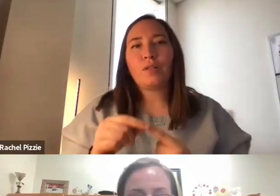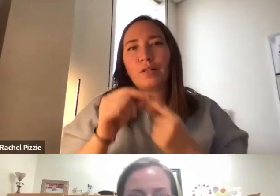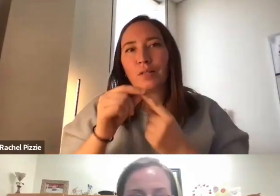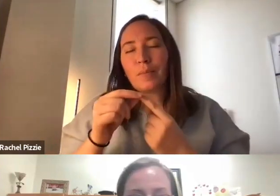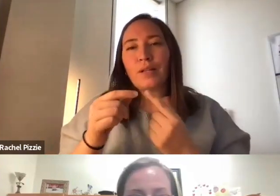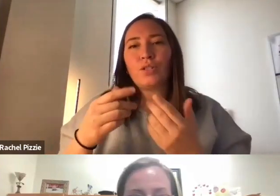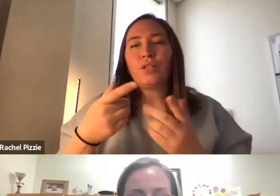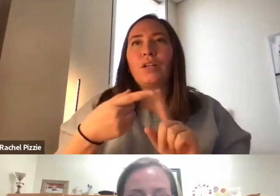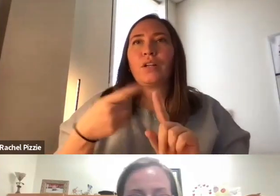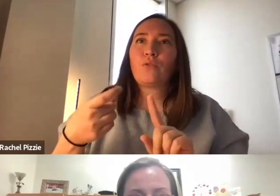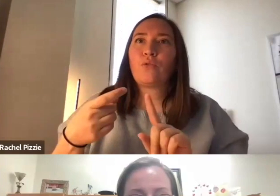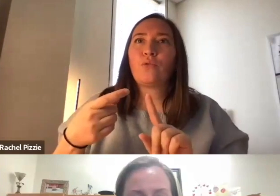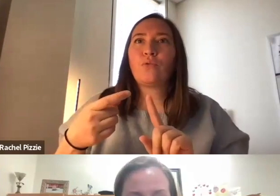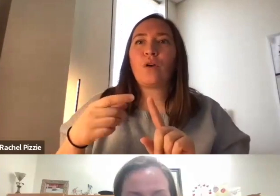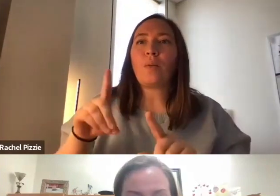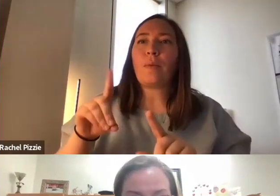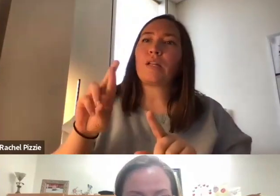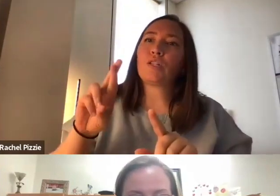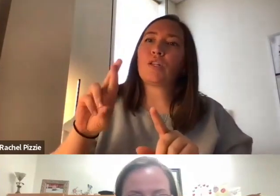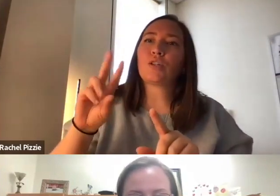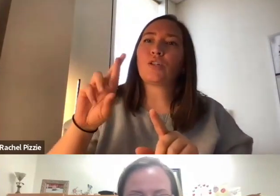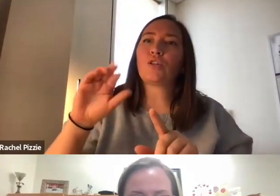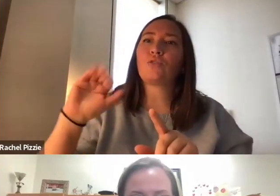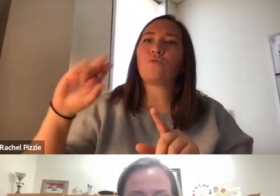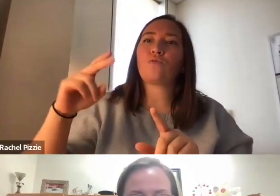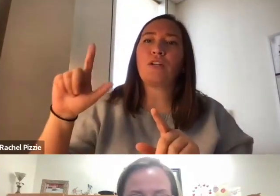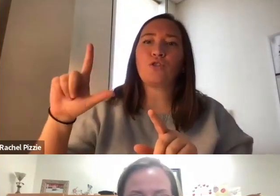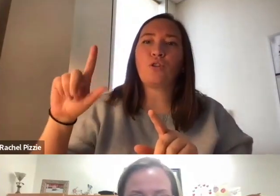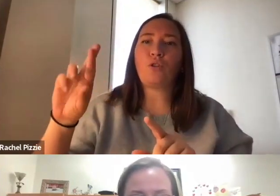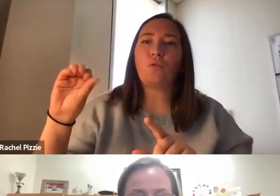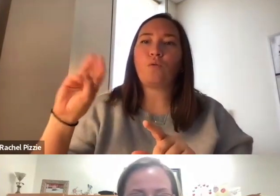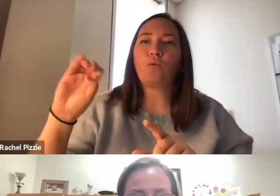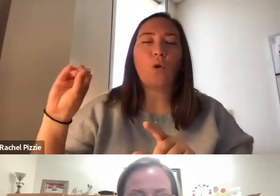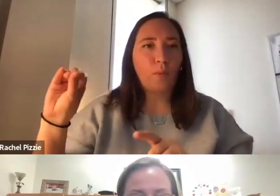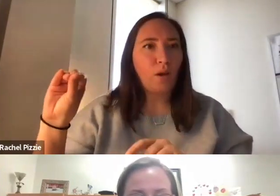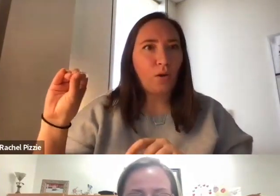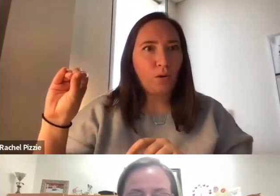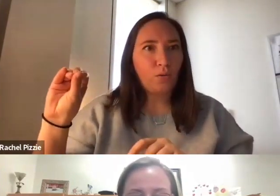and maybe related to the research on specialization